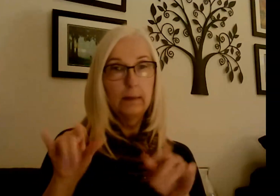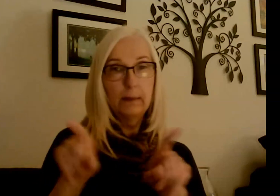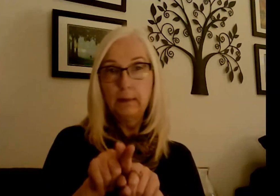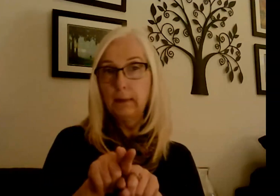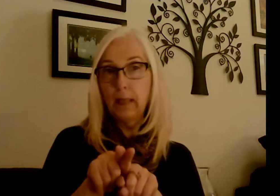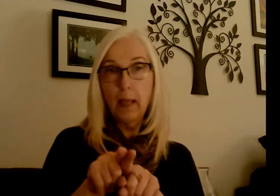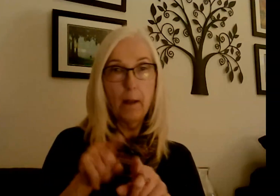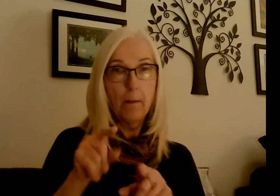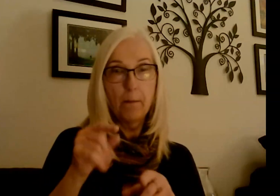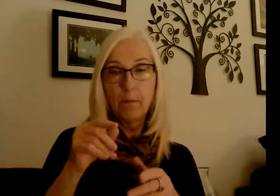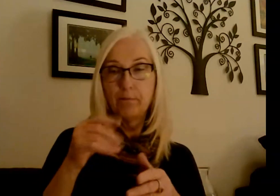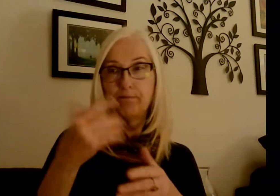I studied it and